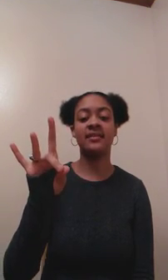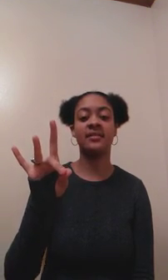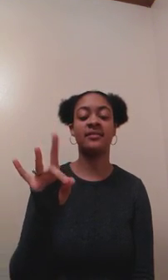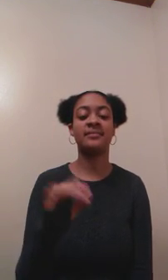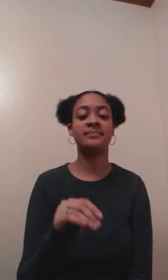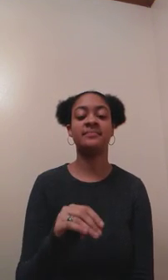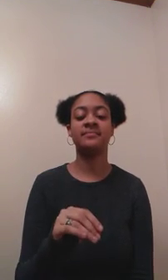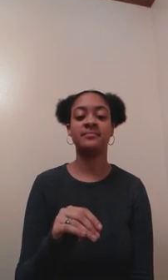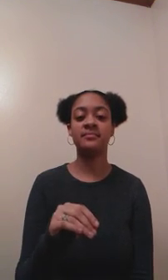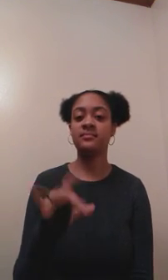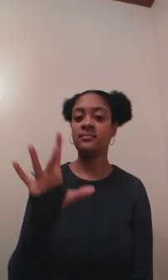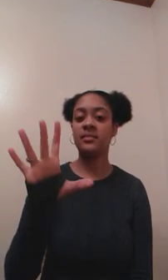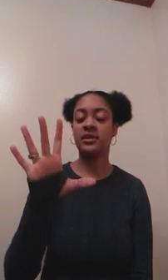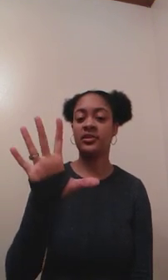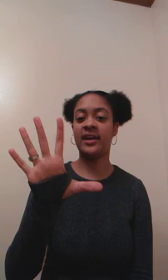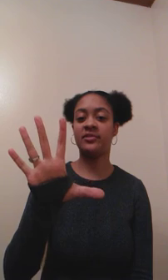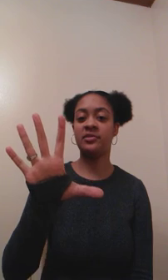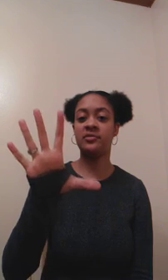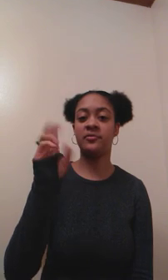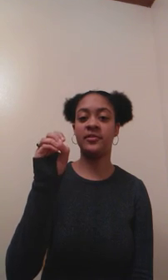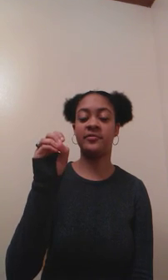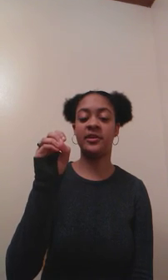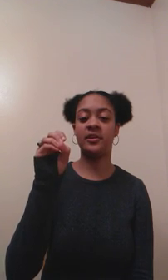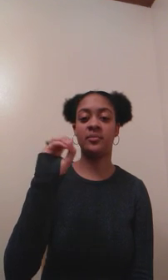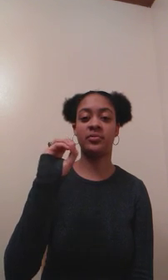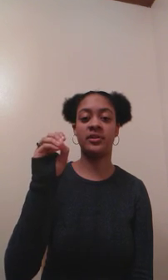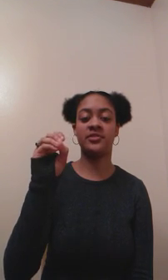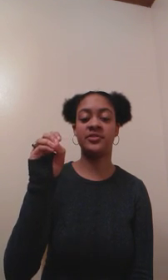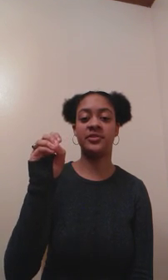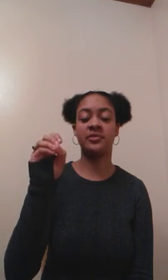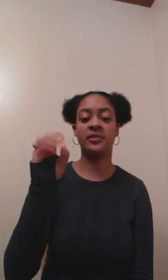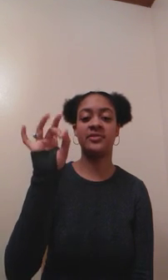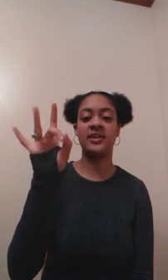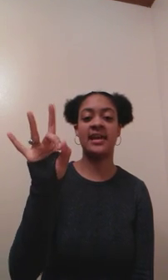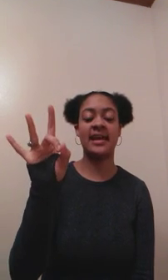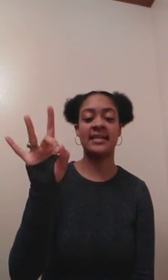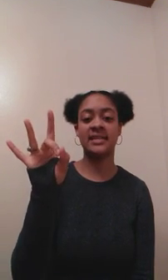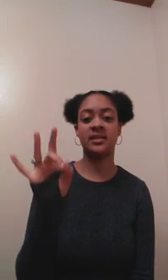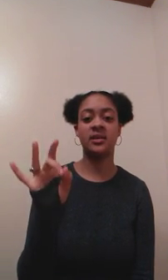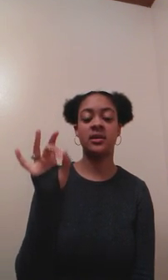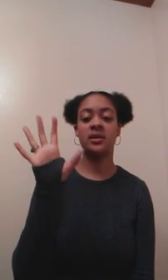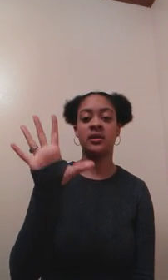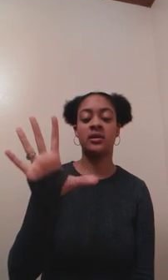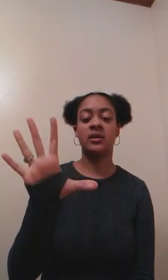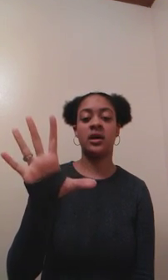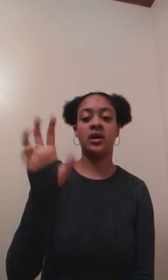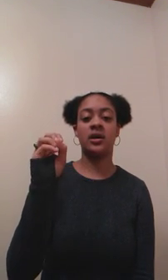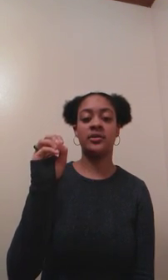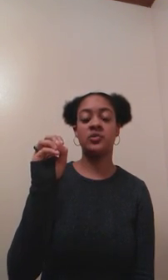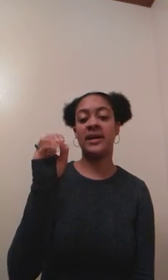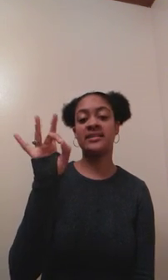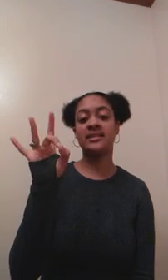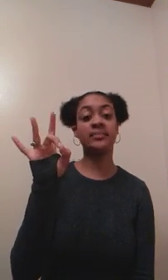58, you don't have to do 50 and pull it into 0 and then 8. You might see some people